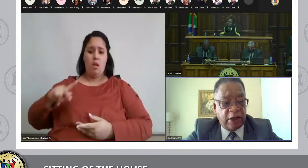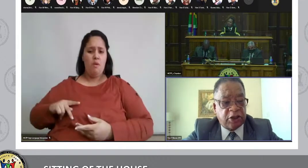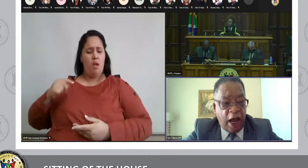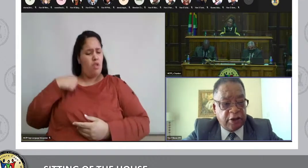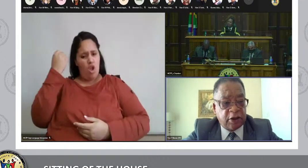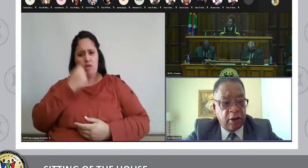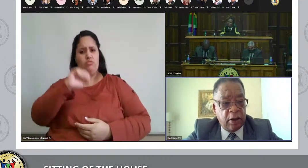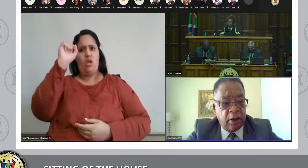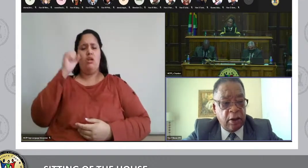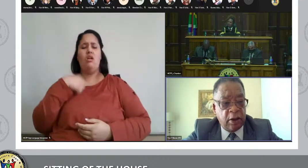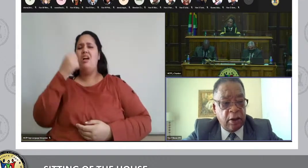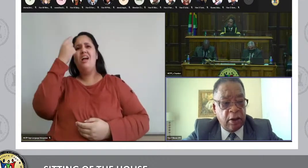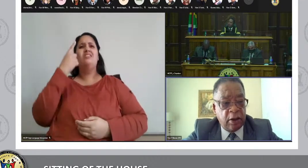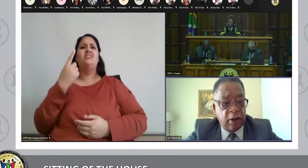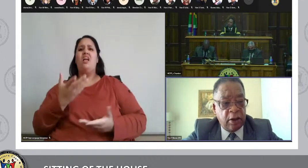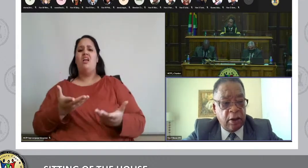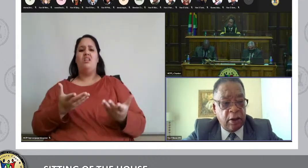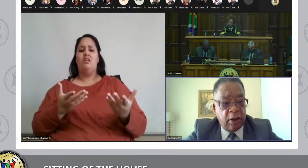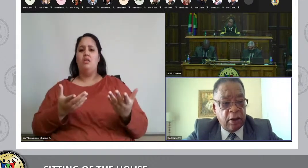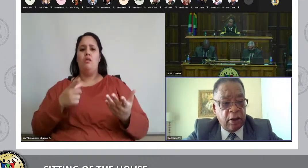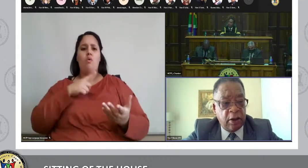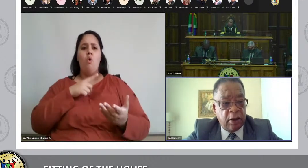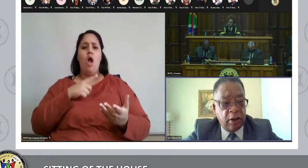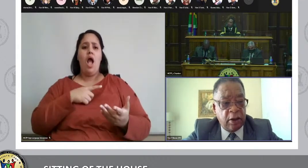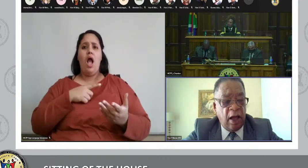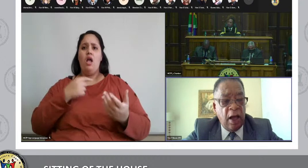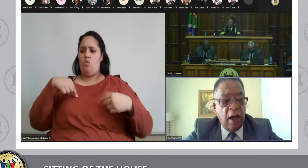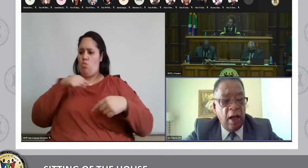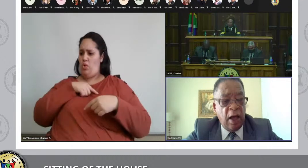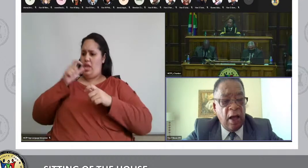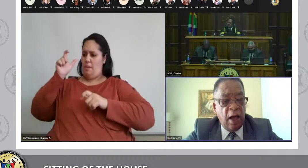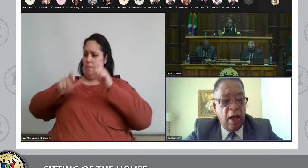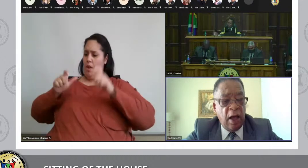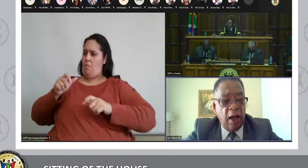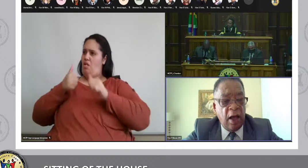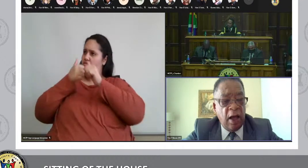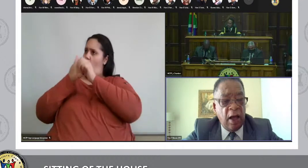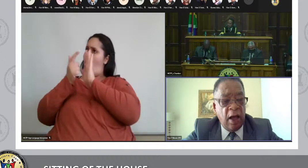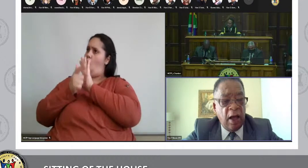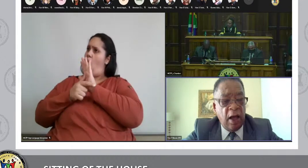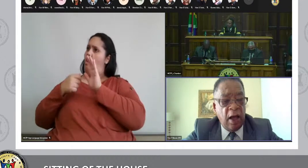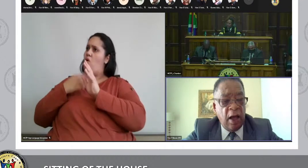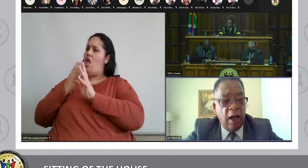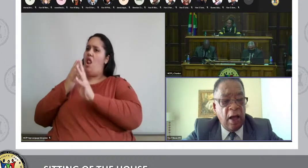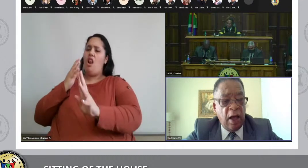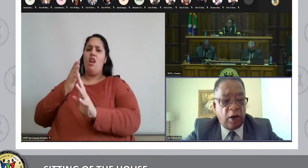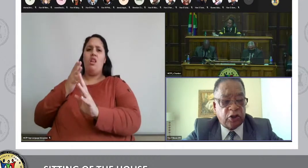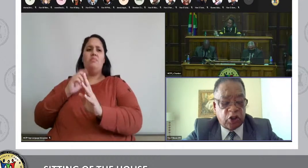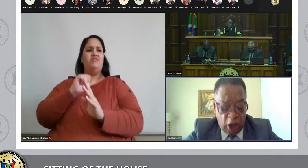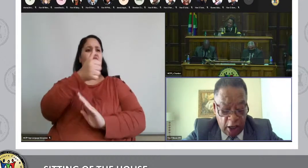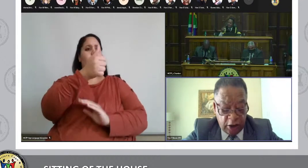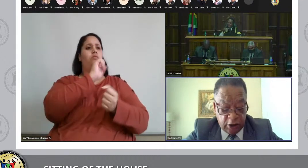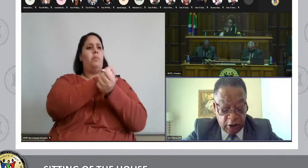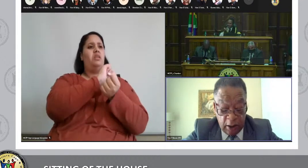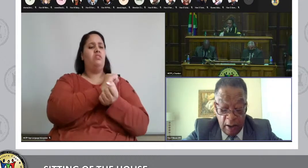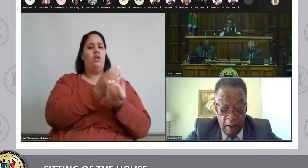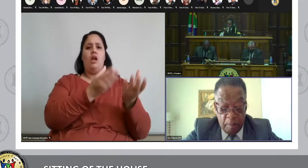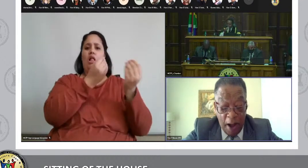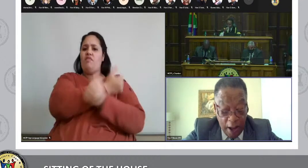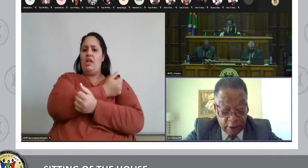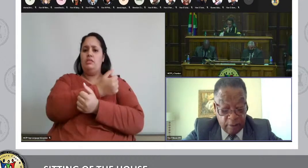said it doesn't make sense that law-abiding citizens must stand in the queue behind offenders. And this was